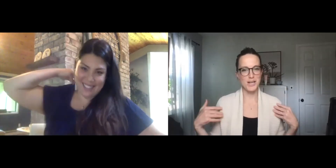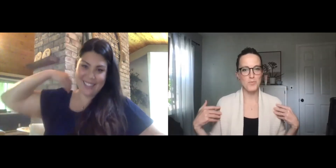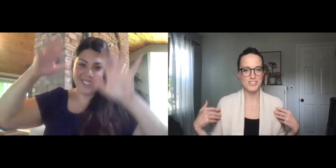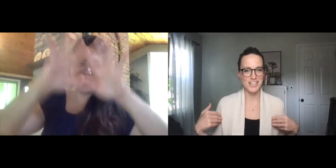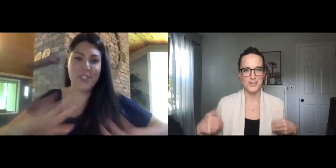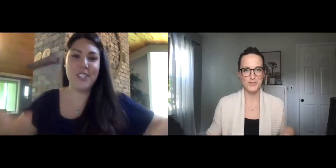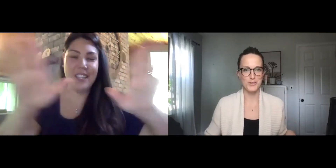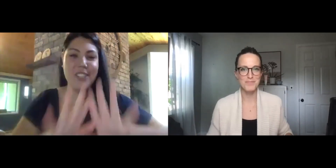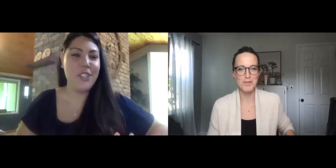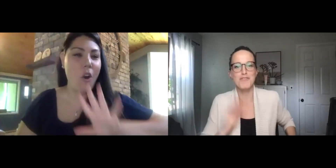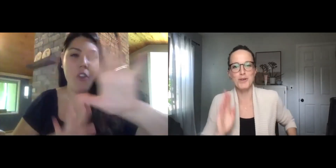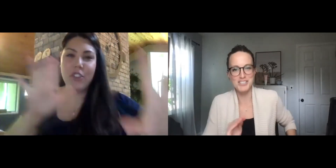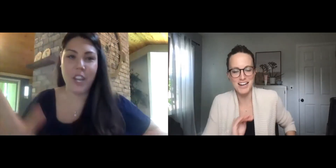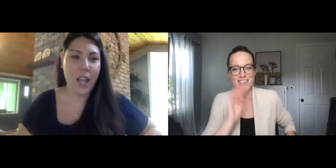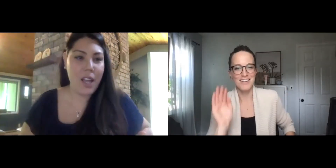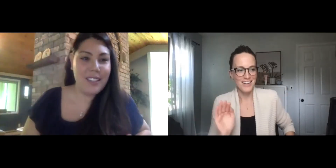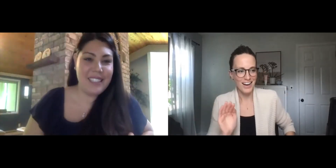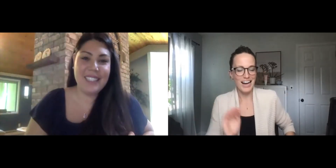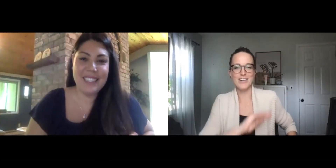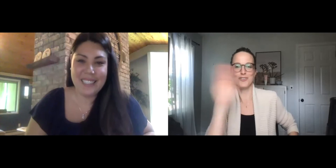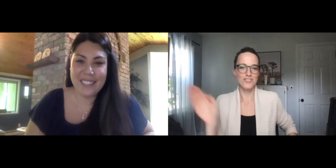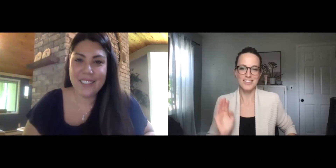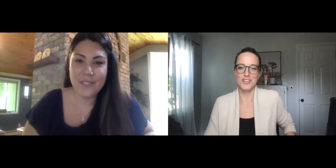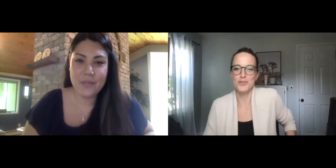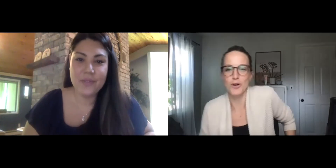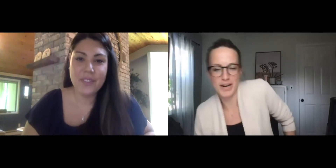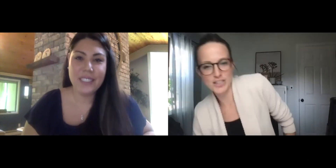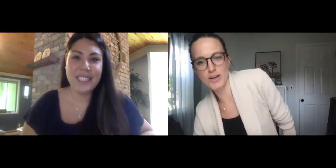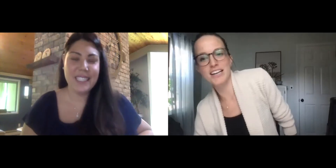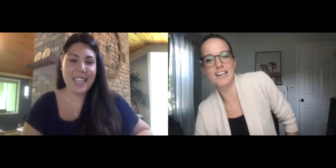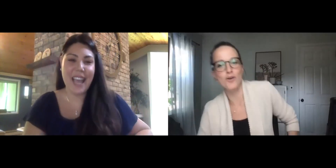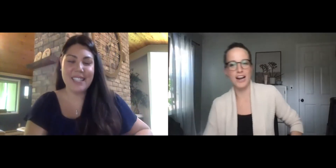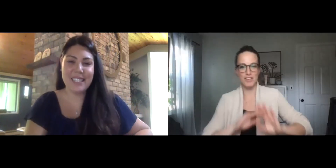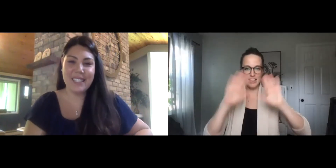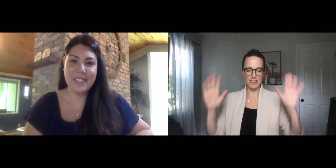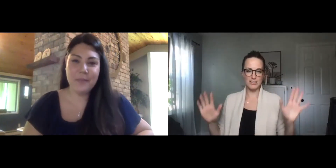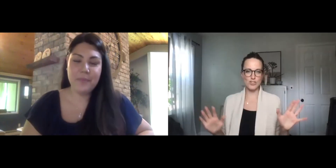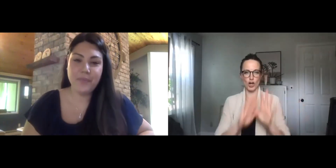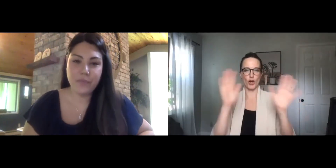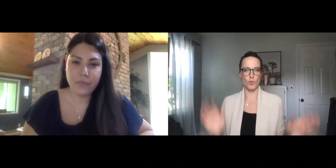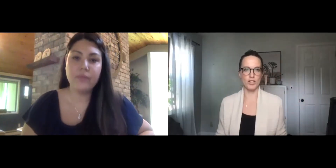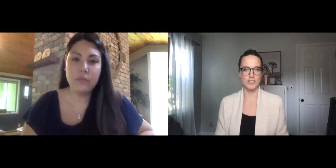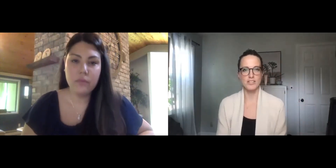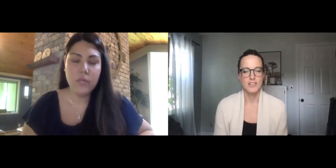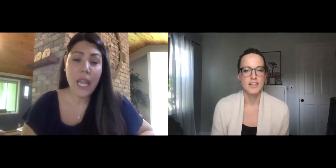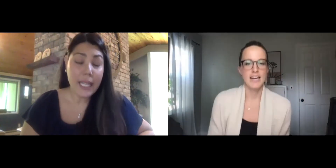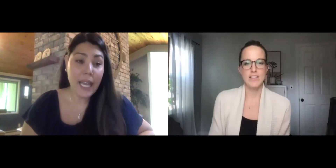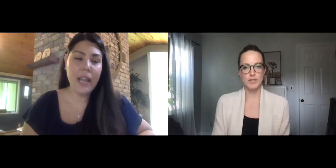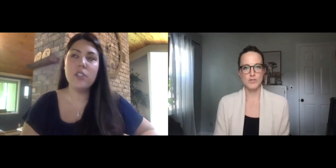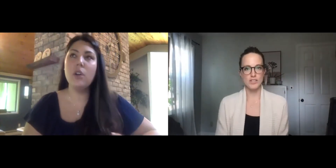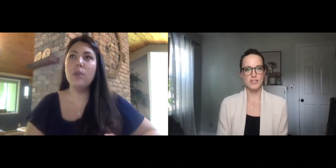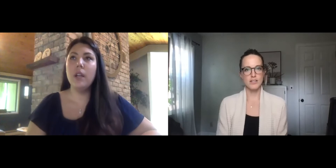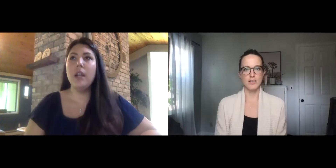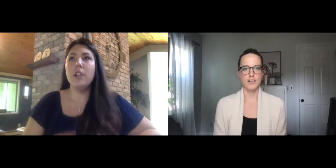just come watch us on YouTube. But if you're watching on audio, you can Google. But I just wanted to know kind of like the starter words.